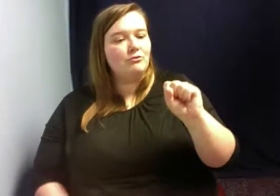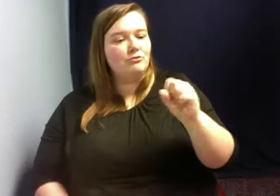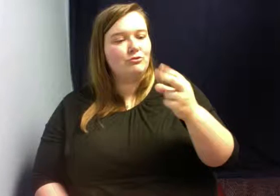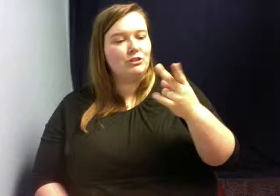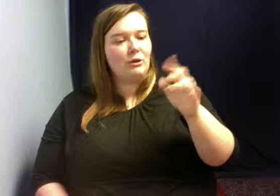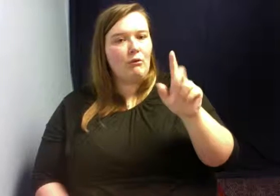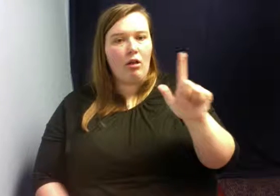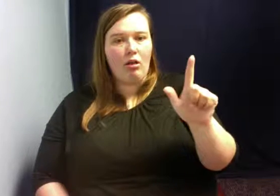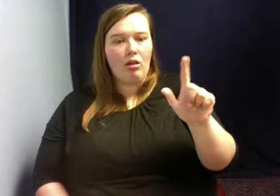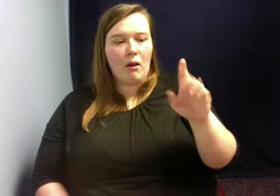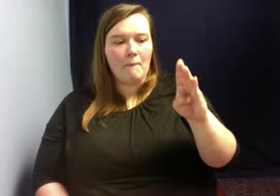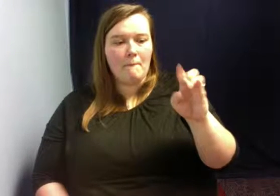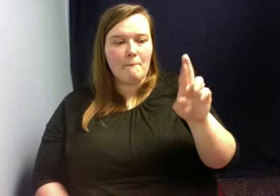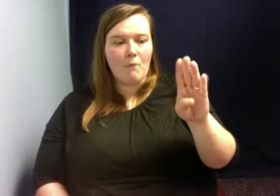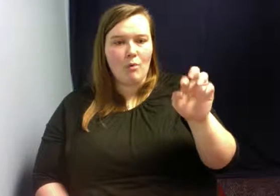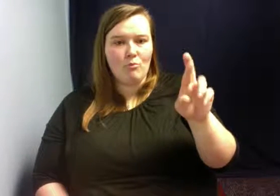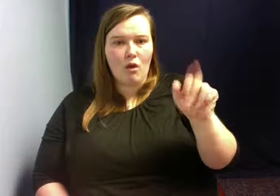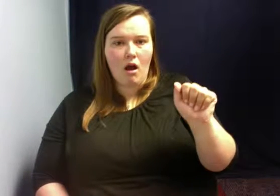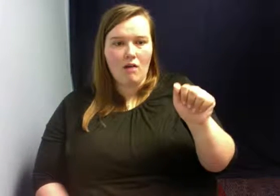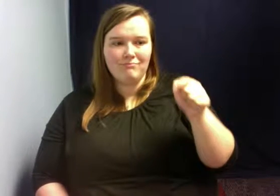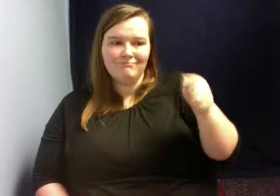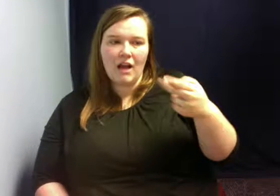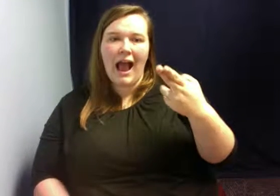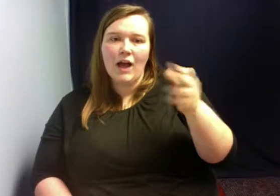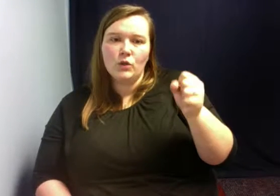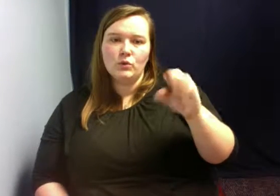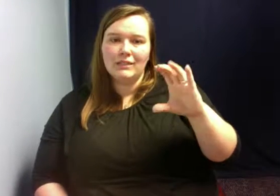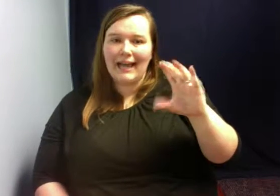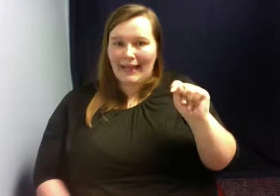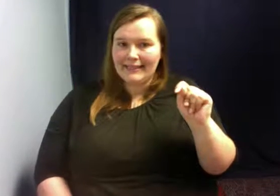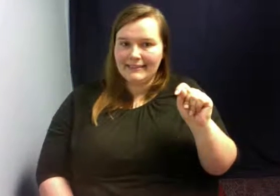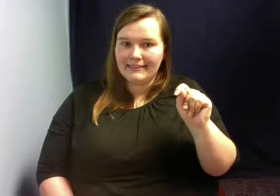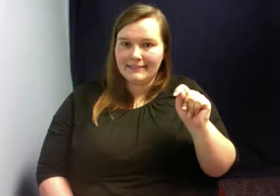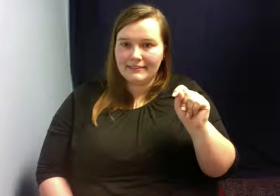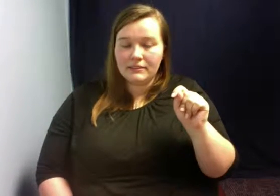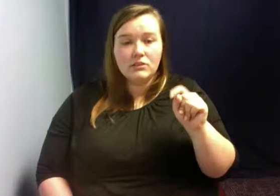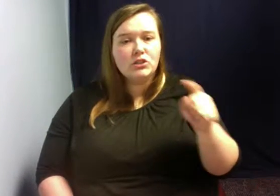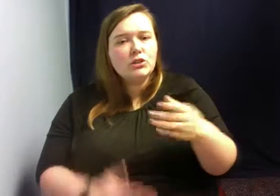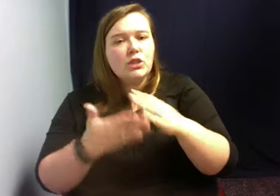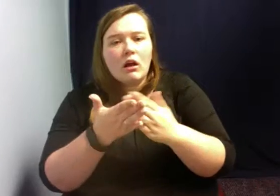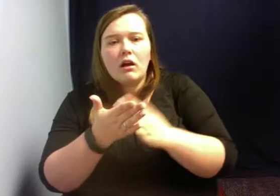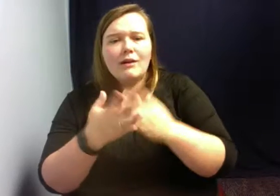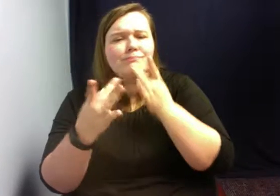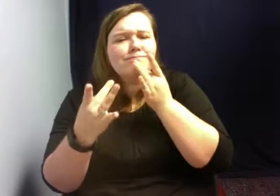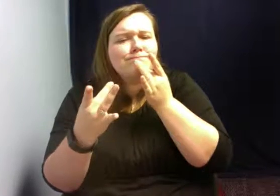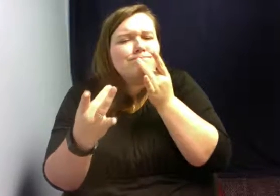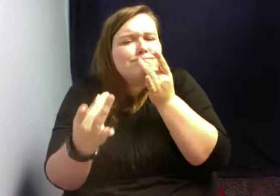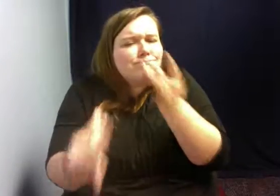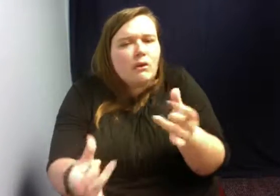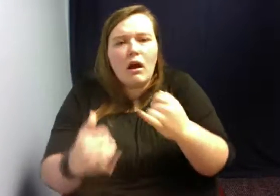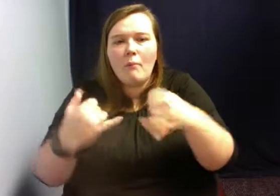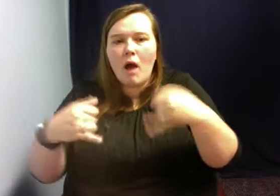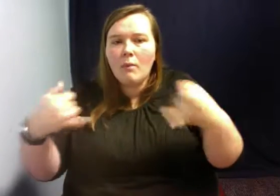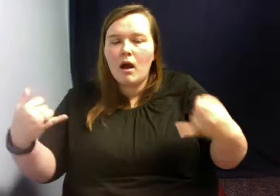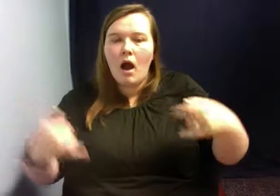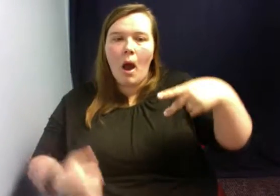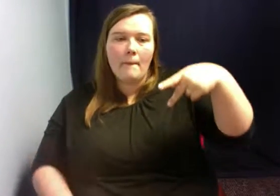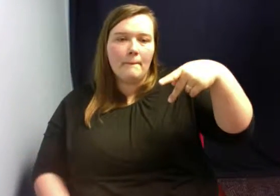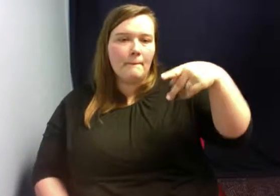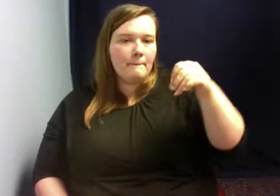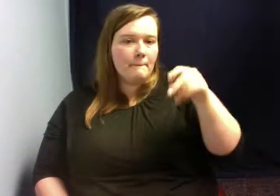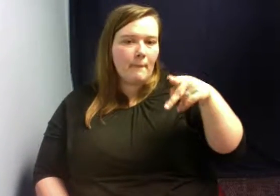at high school in the community in Connecticut. She cooked this delicious pasta. It was amazing. It was a pappardelle with